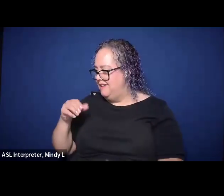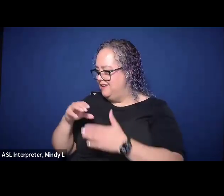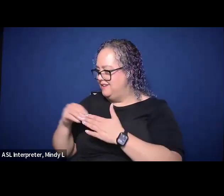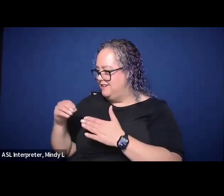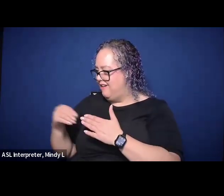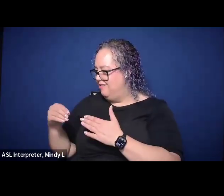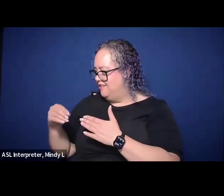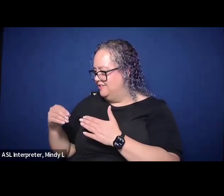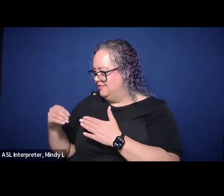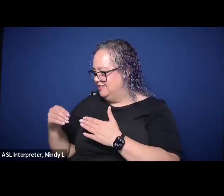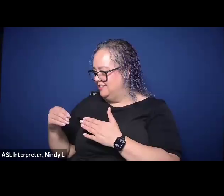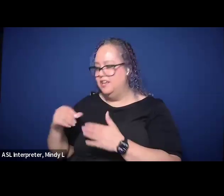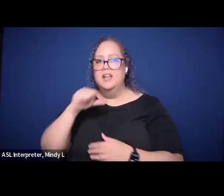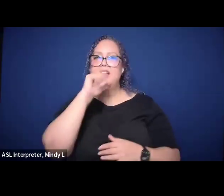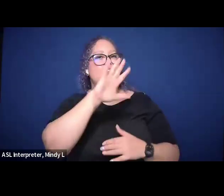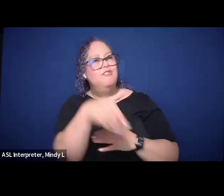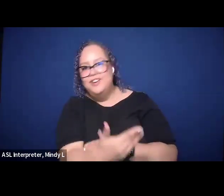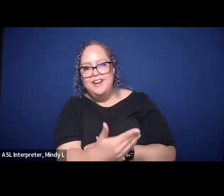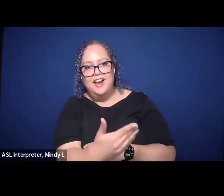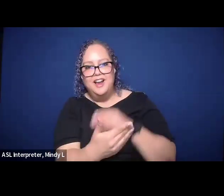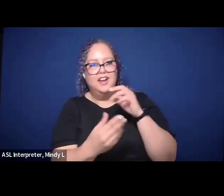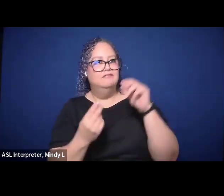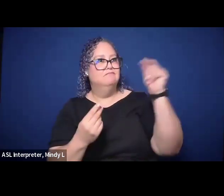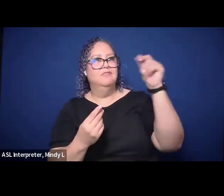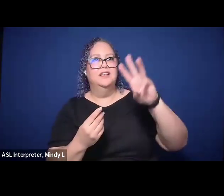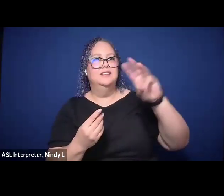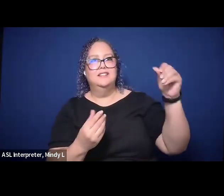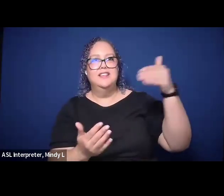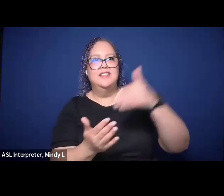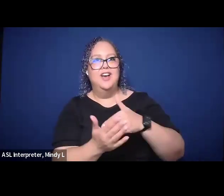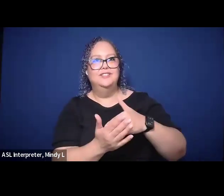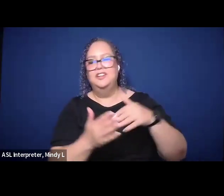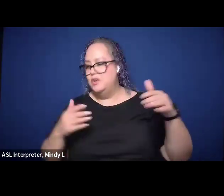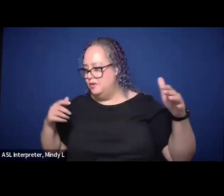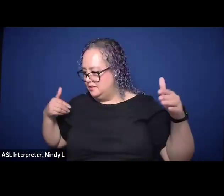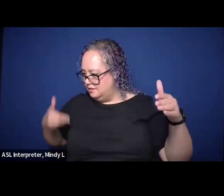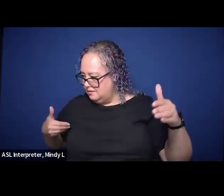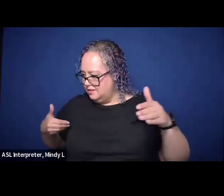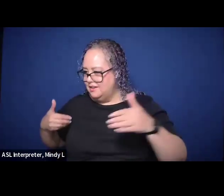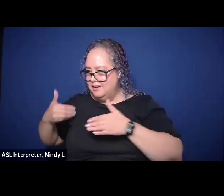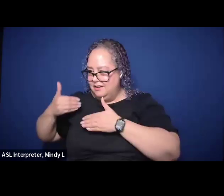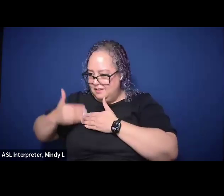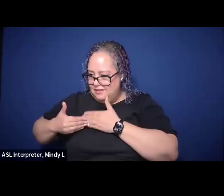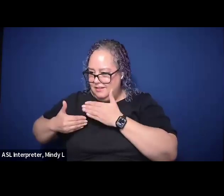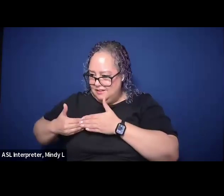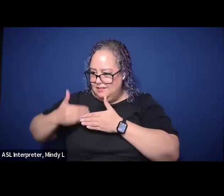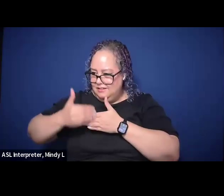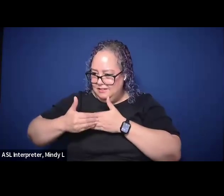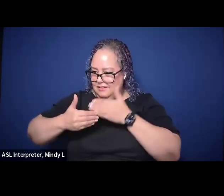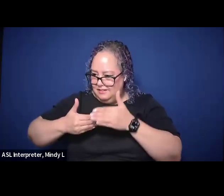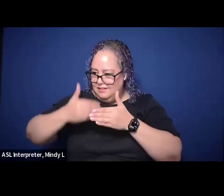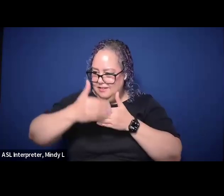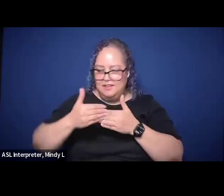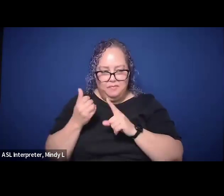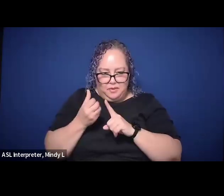happens one step at a time. It happens one little tiny win at a time and one step at a time. So let's talk about